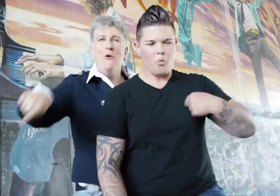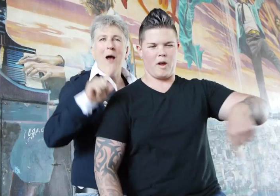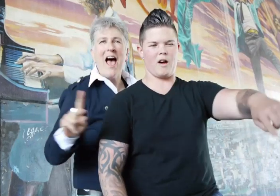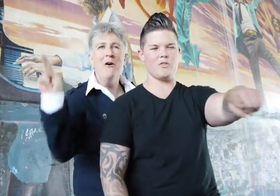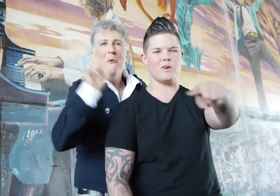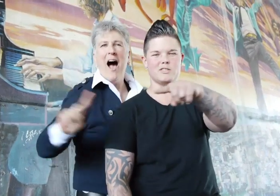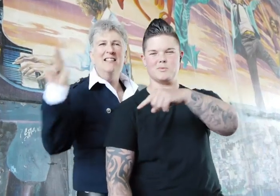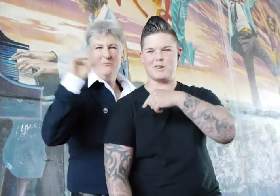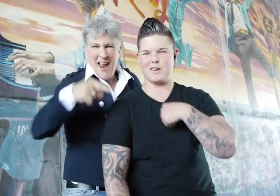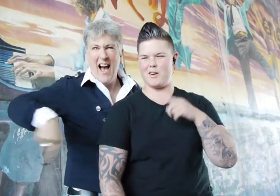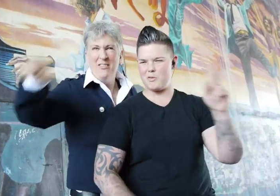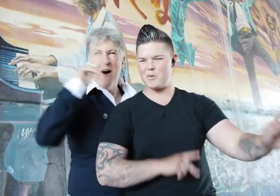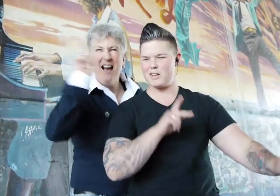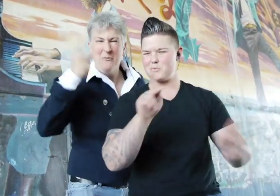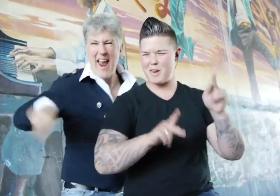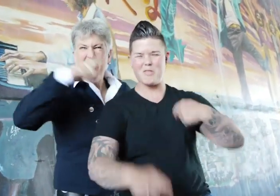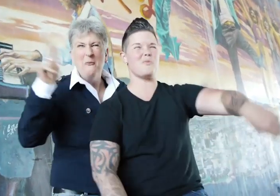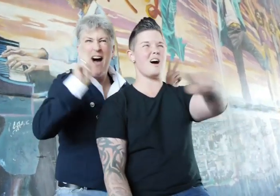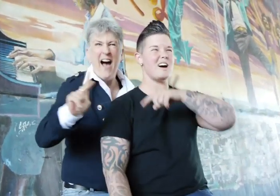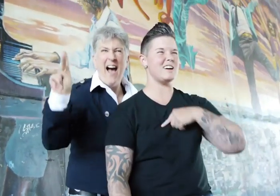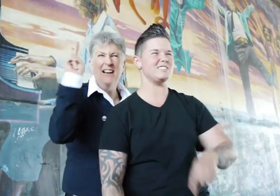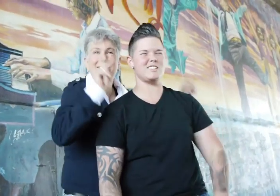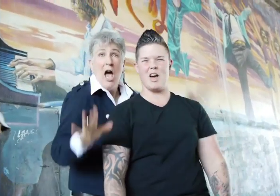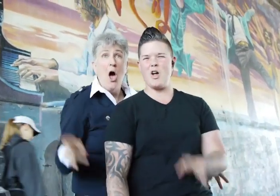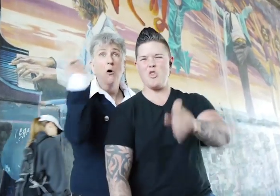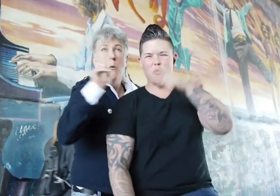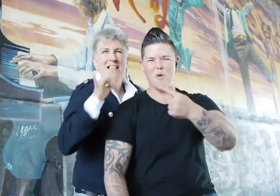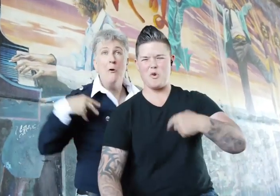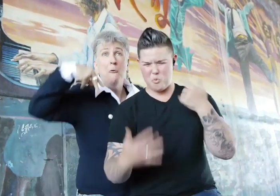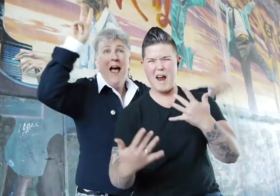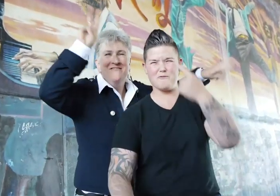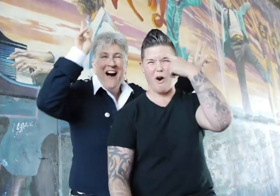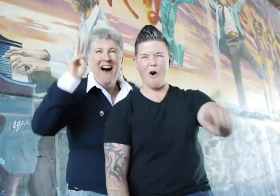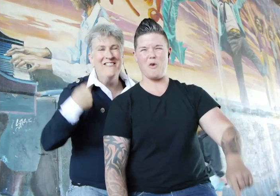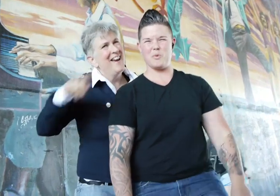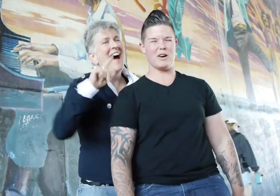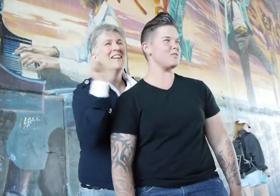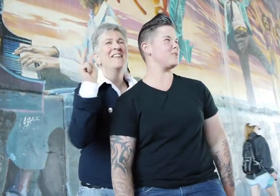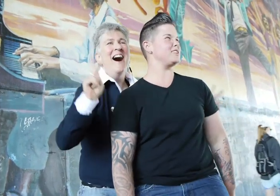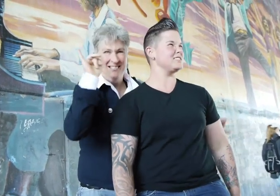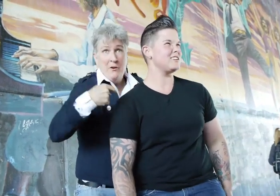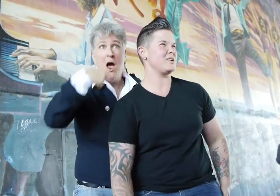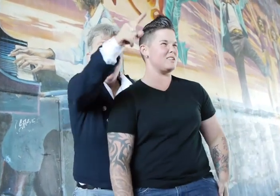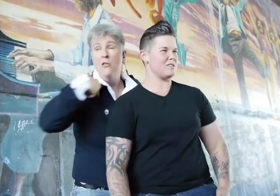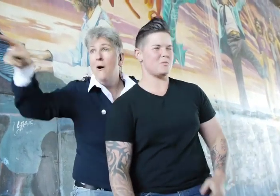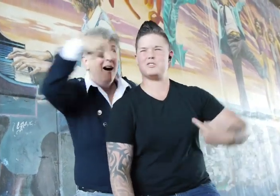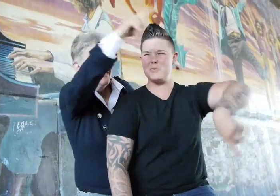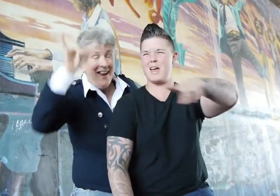We are the ones, we are the ones, we are the ones, the ones that we're waiting for. We are the ones, we are the ones, we